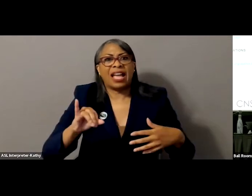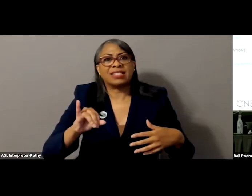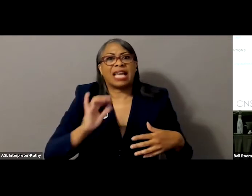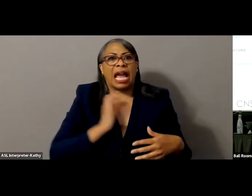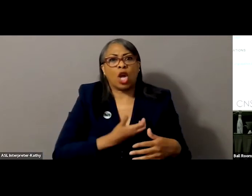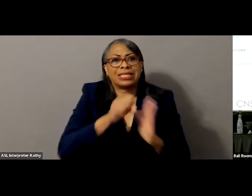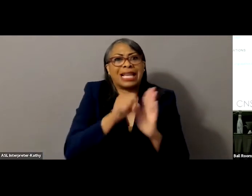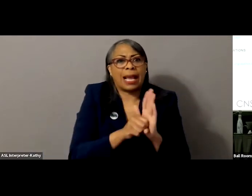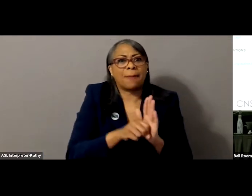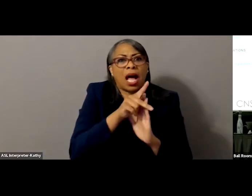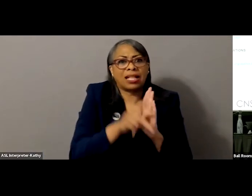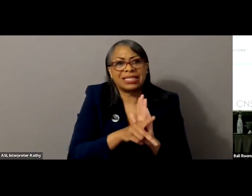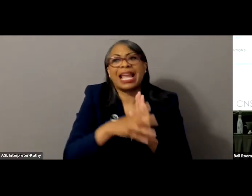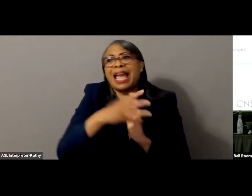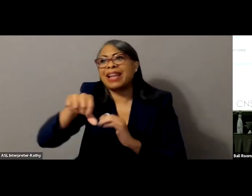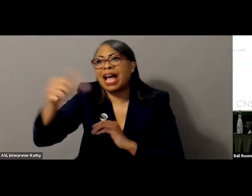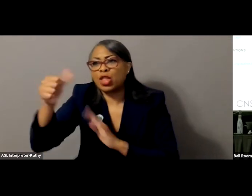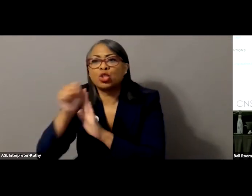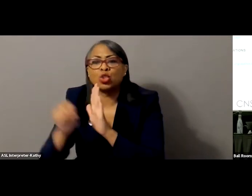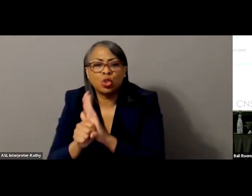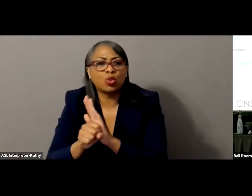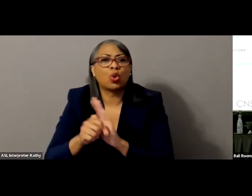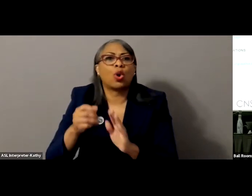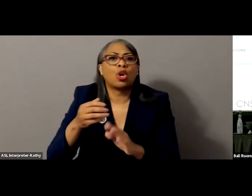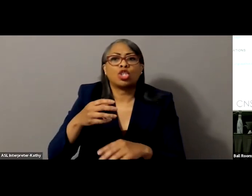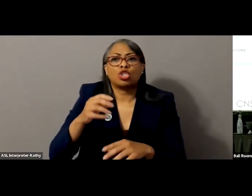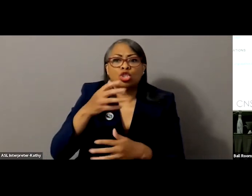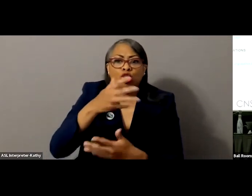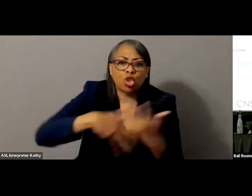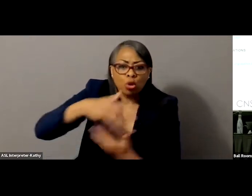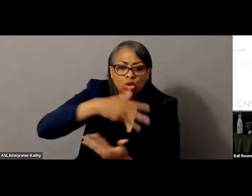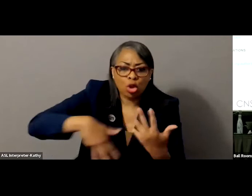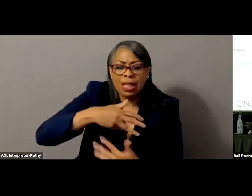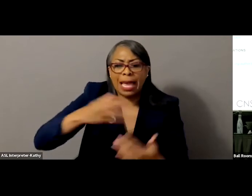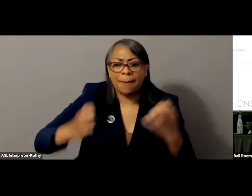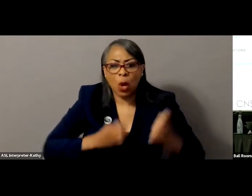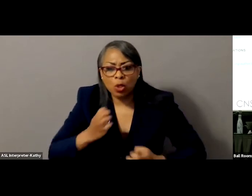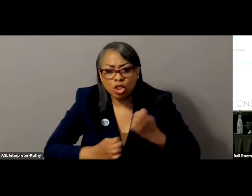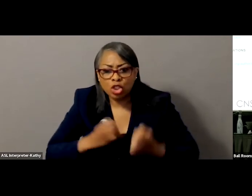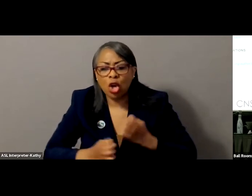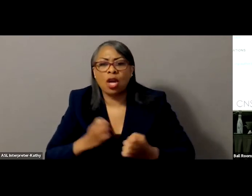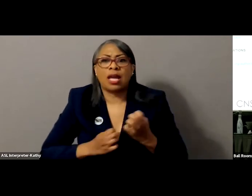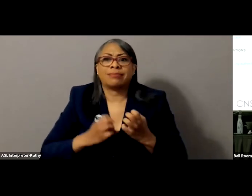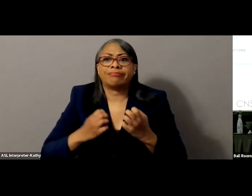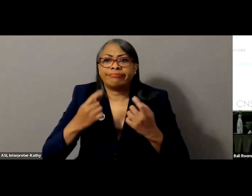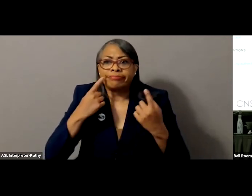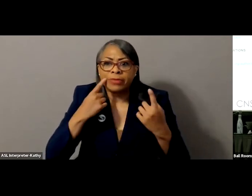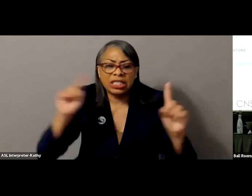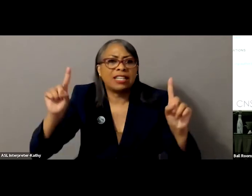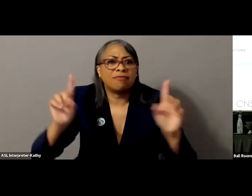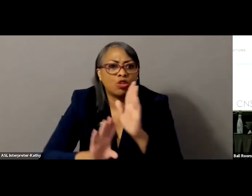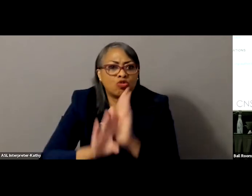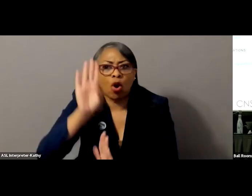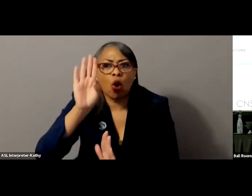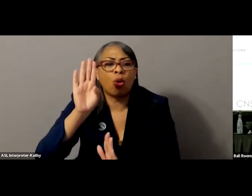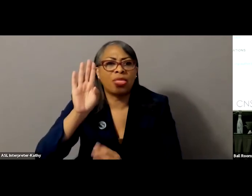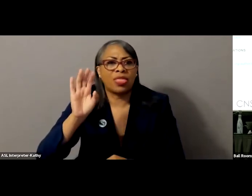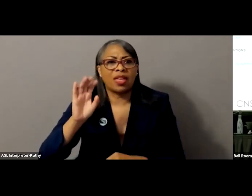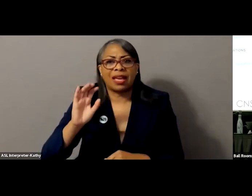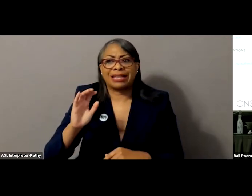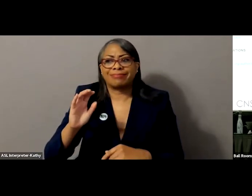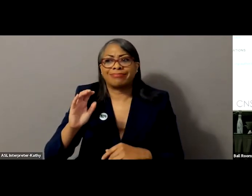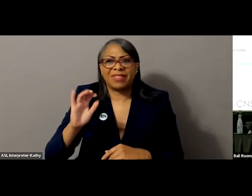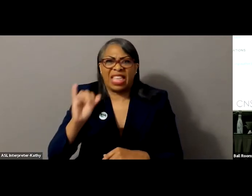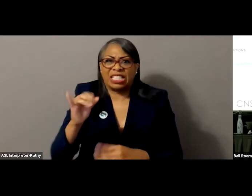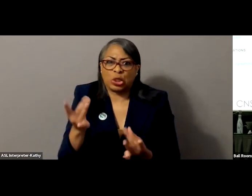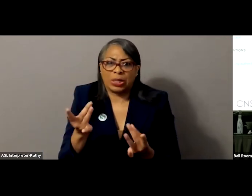states, post-secondary pathways and labor markets, socio-emotional learning measures, achievement growth, been a tricky one for our accountability system for a long